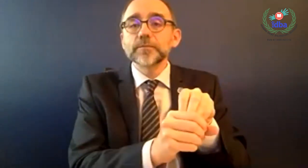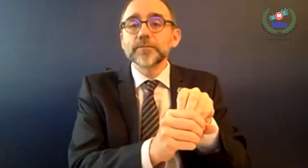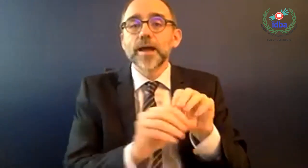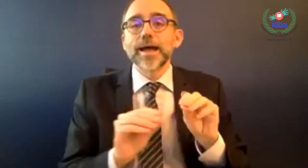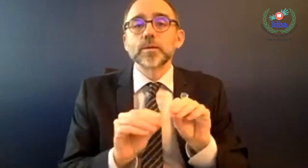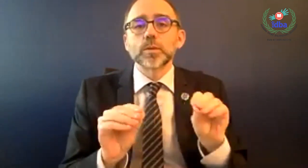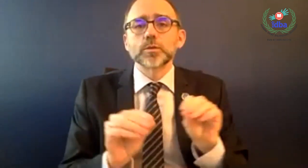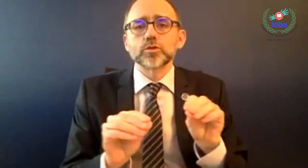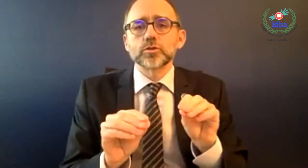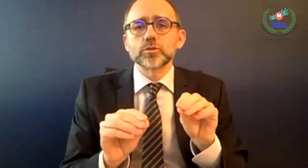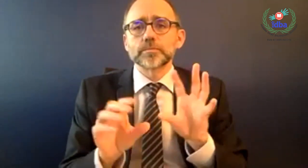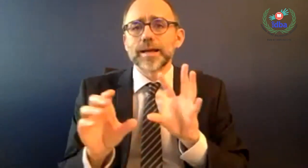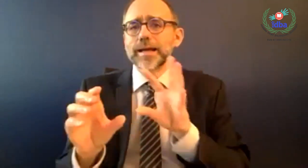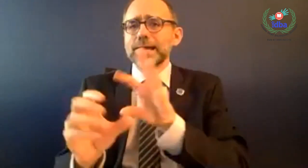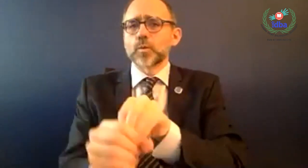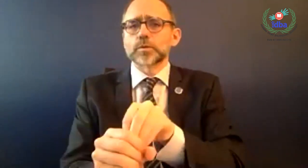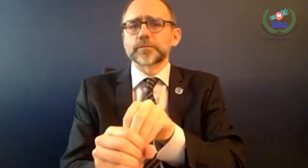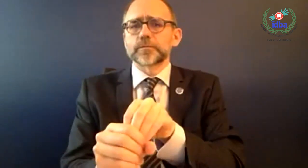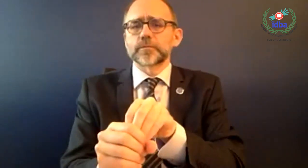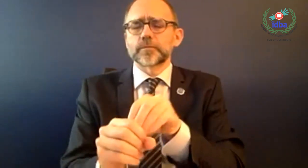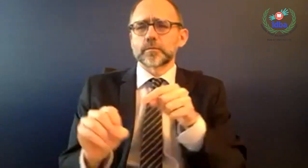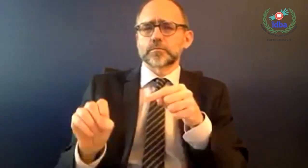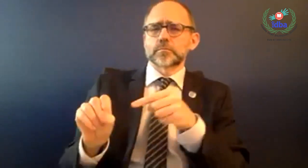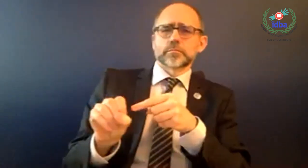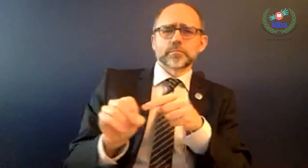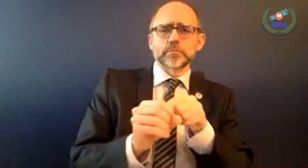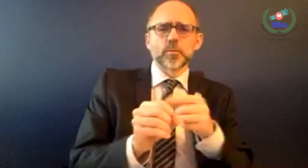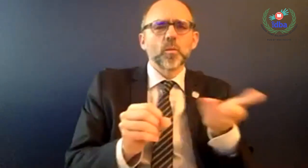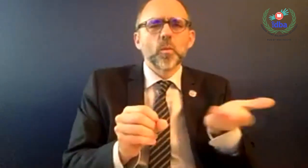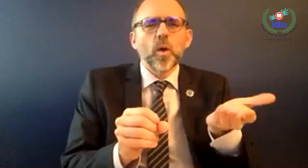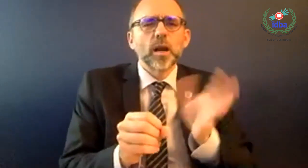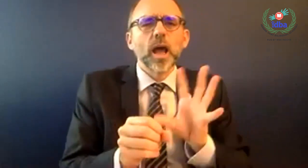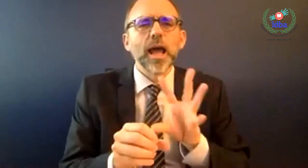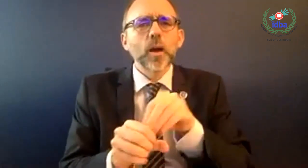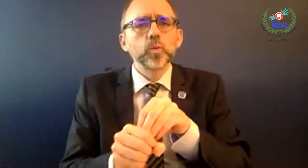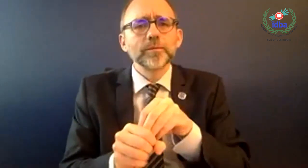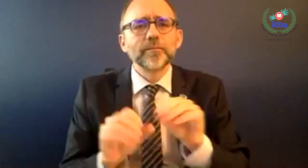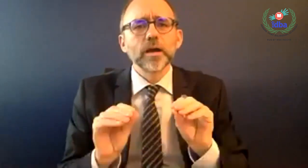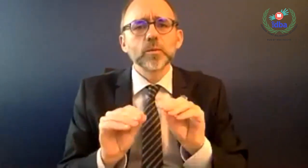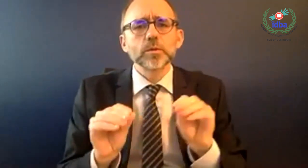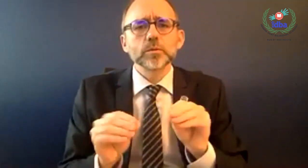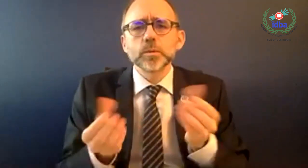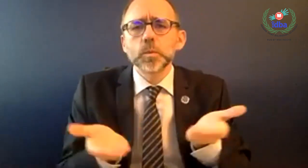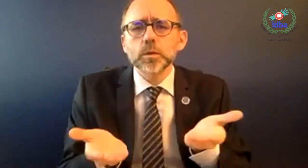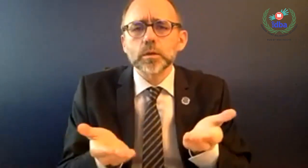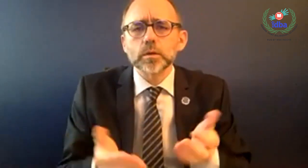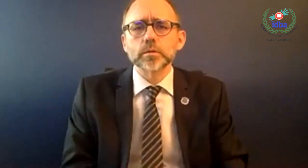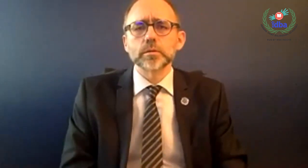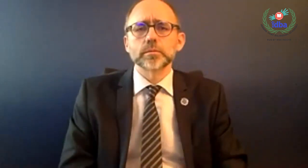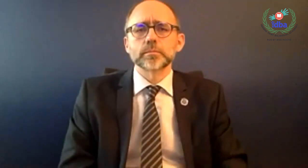equal. And now we talk about inclusive education. So what is inclusion? And what is if